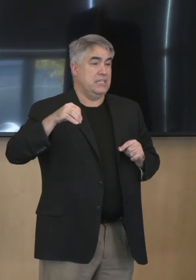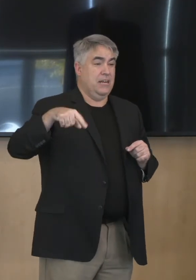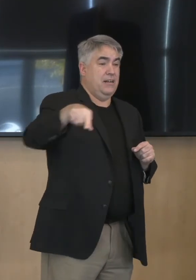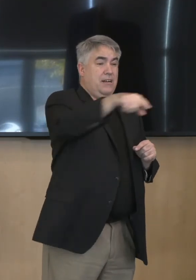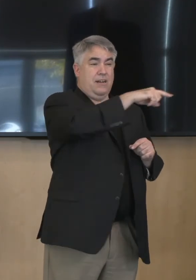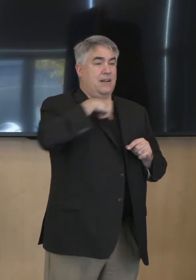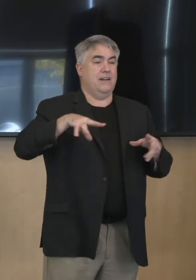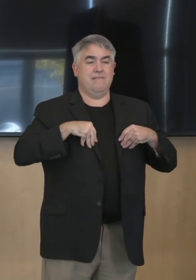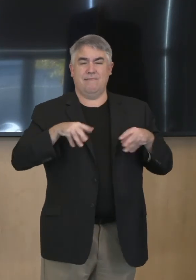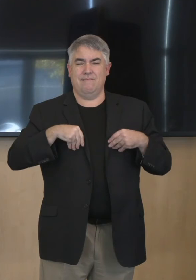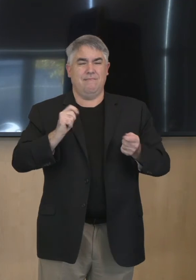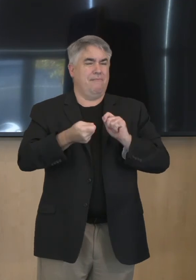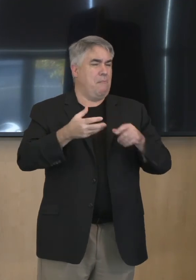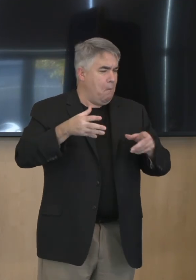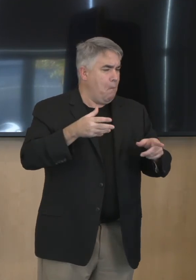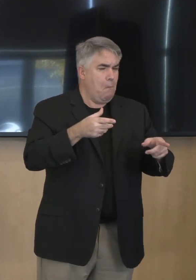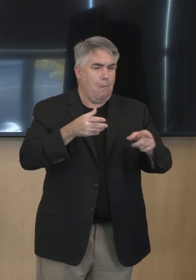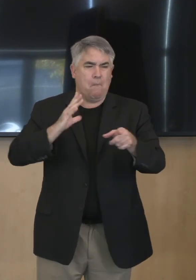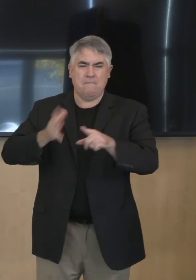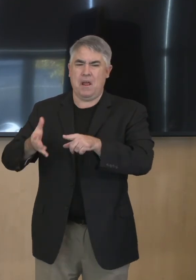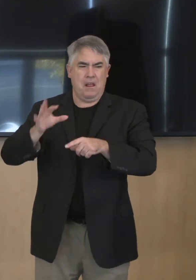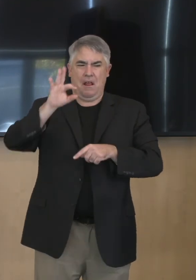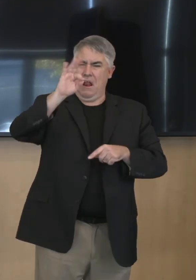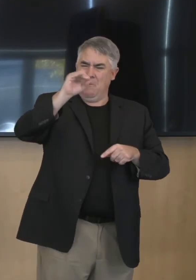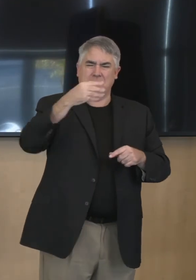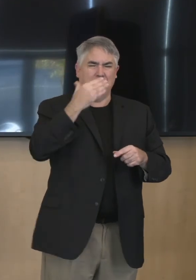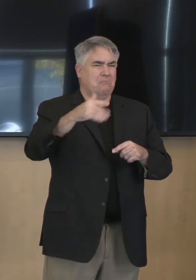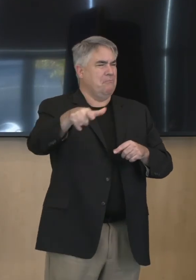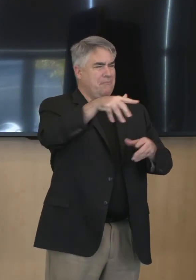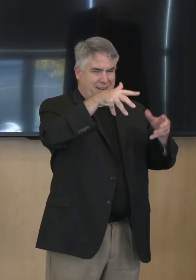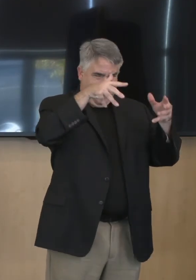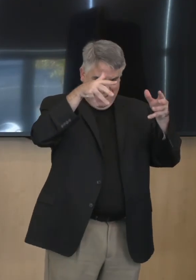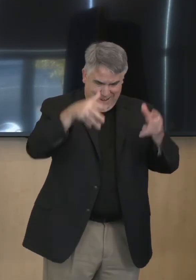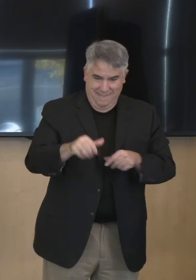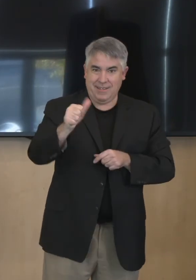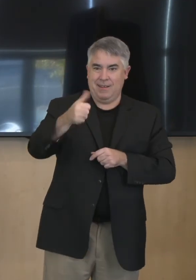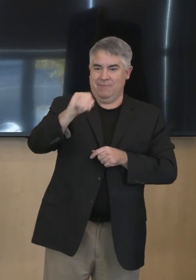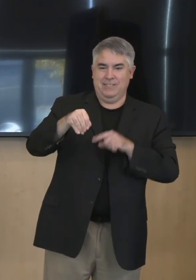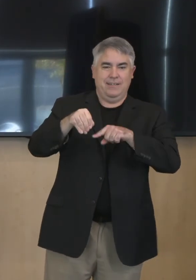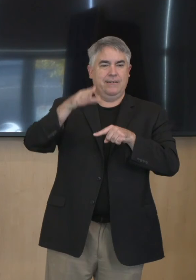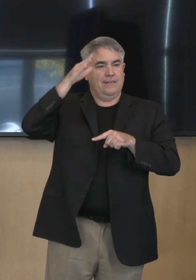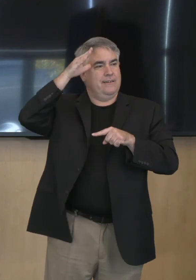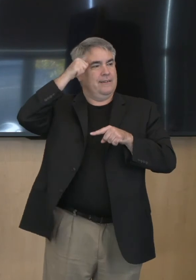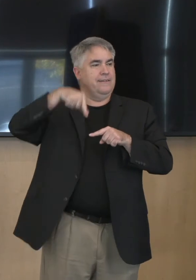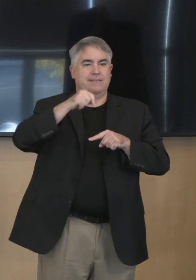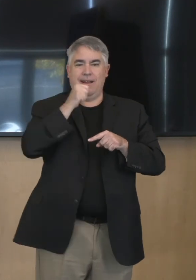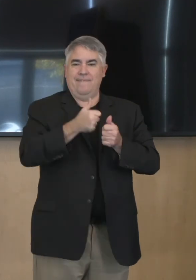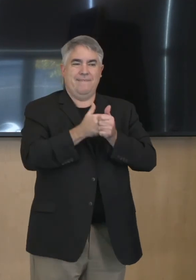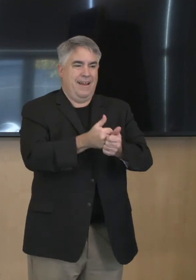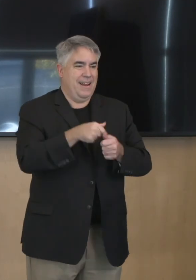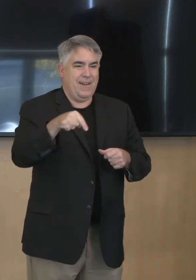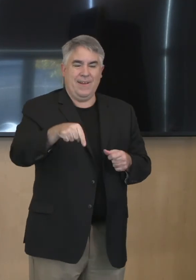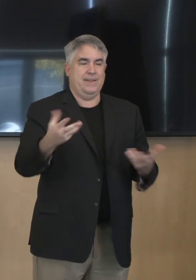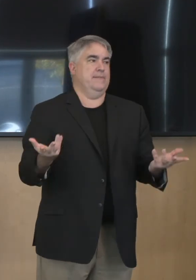an initial contact. That is encouraging. Out of the 10% that don't, we issue a cease and desist letter. More